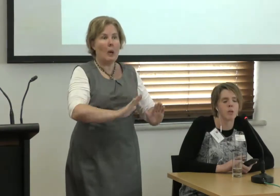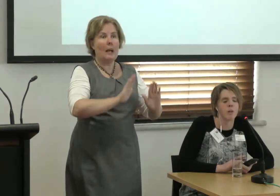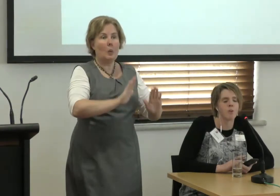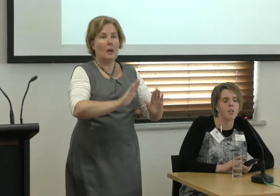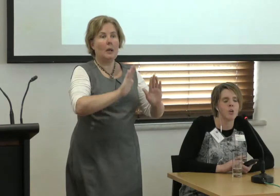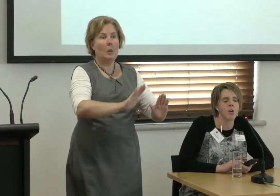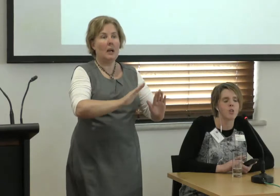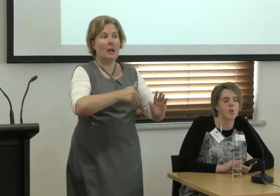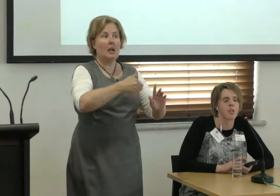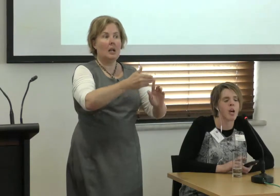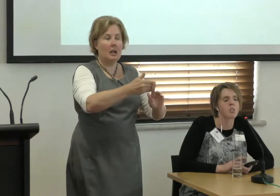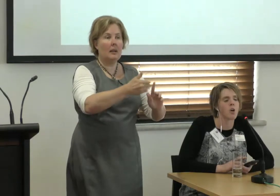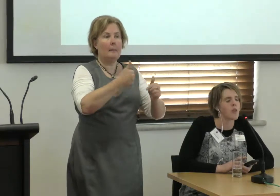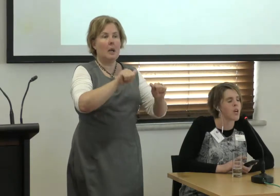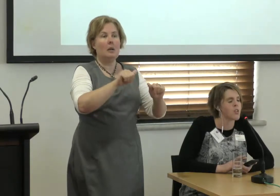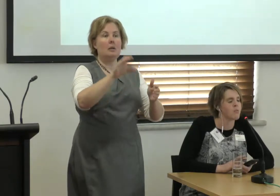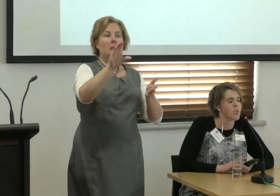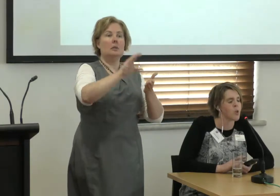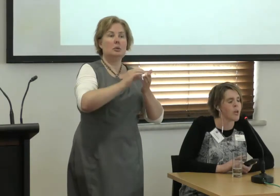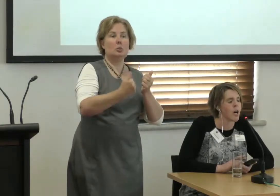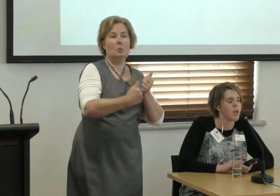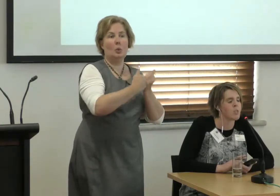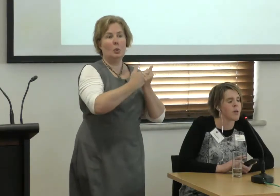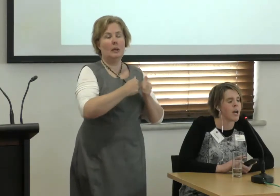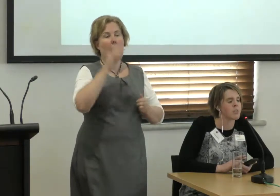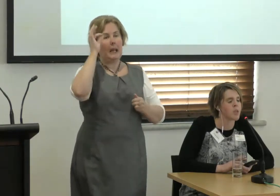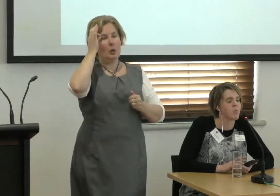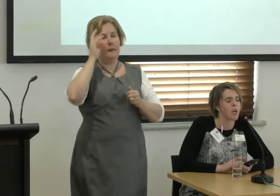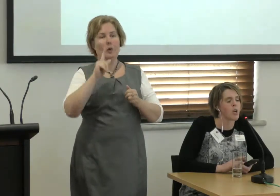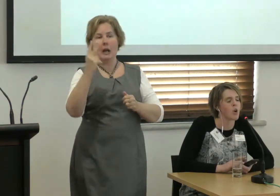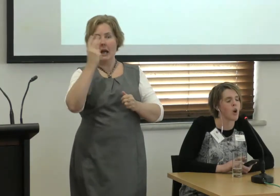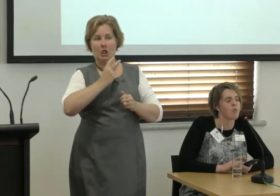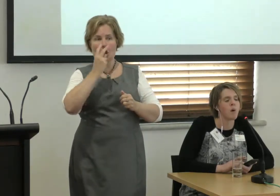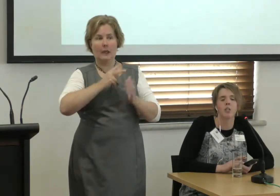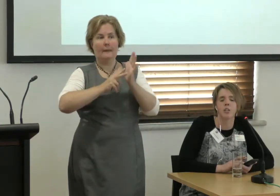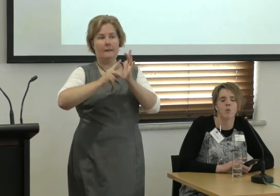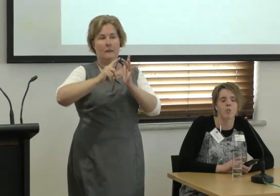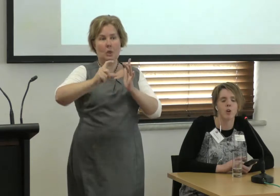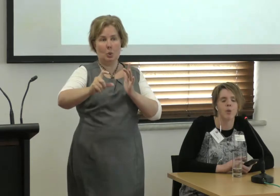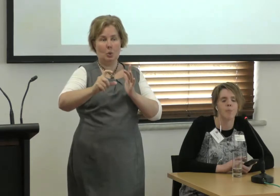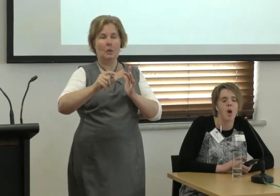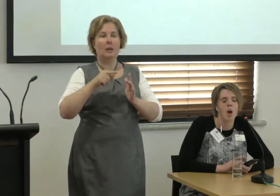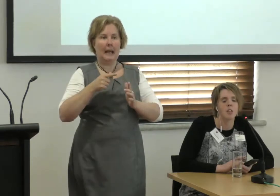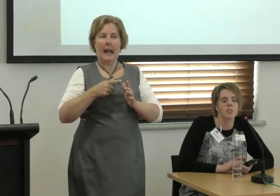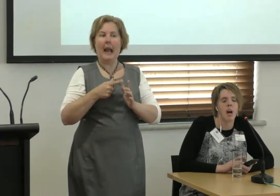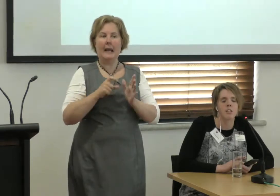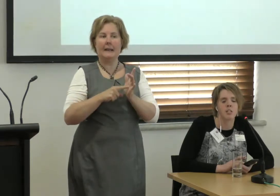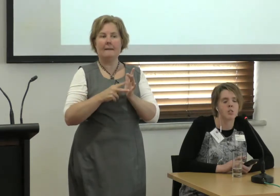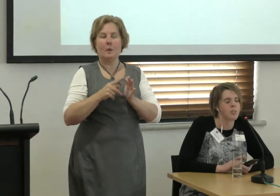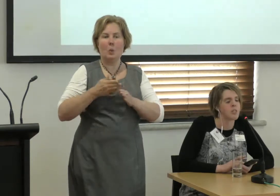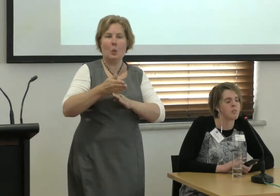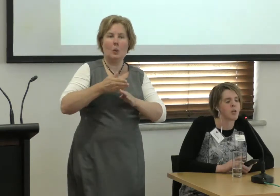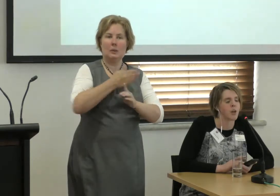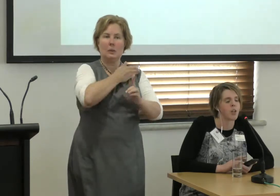little bit and focus on an issue that Council on the Ageing Victoria has been actively working on over the past year or so, and this is access